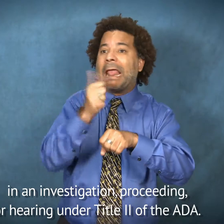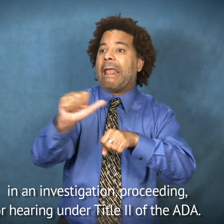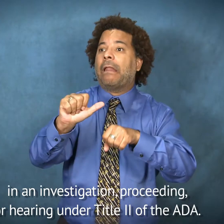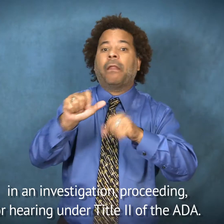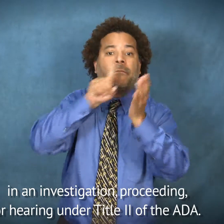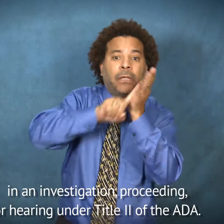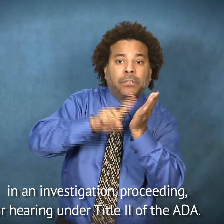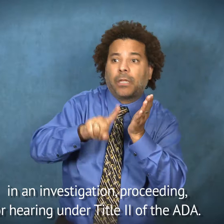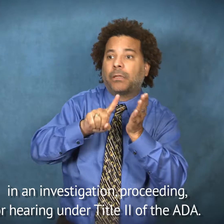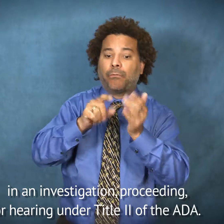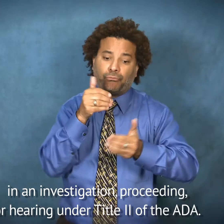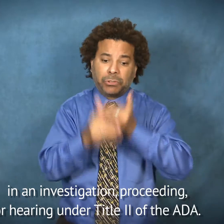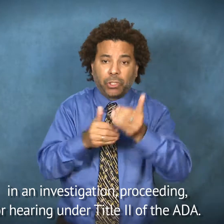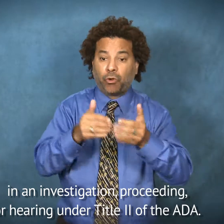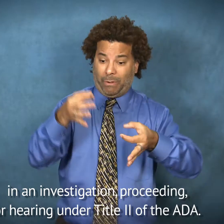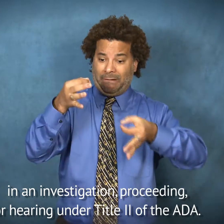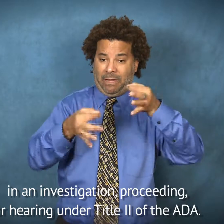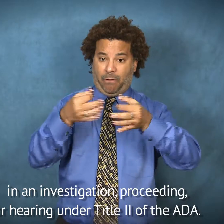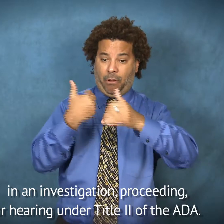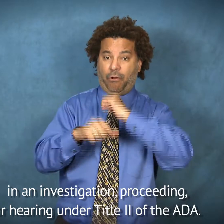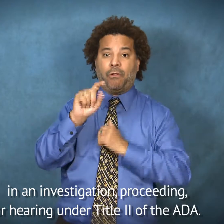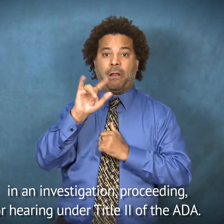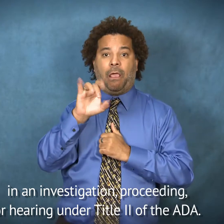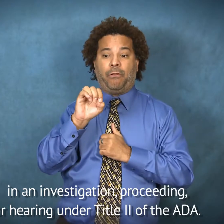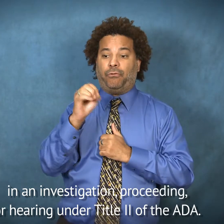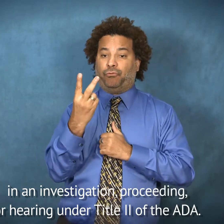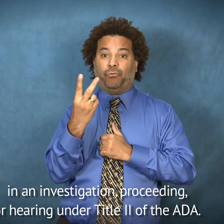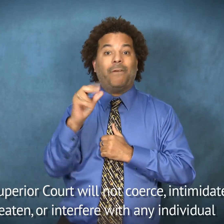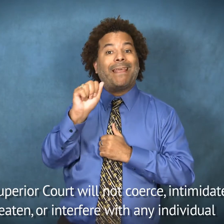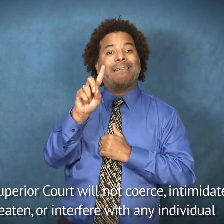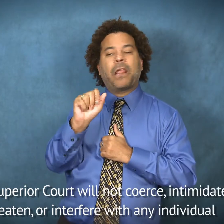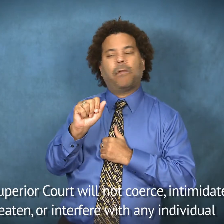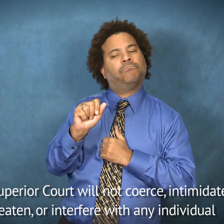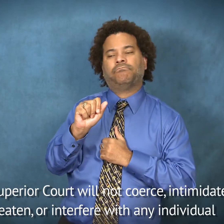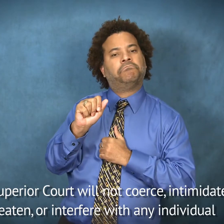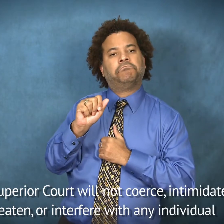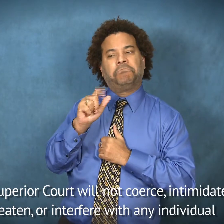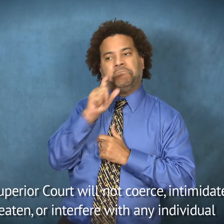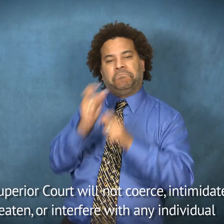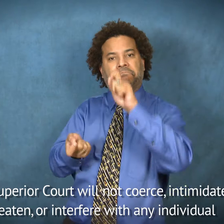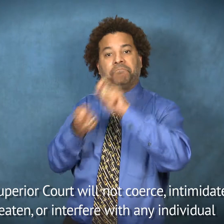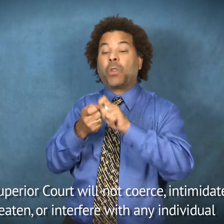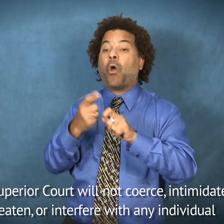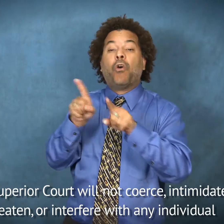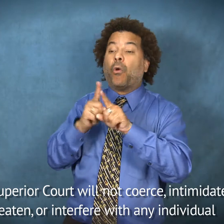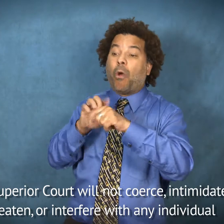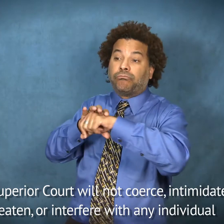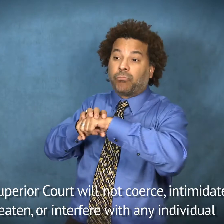an investigation, proceeding, or hearing under Title II of the ADA. The Superior Court will not coerce,